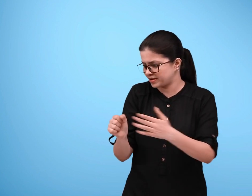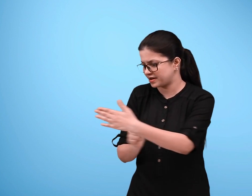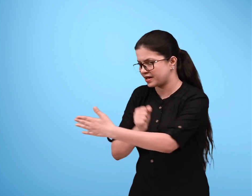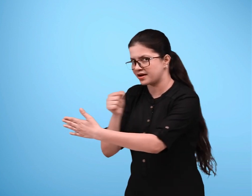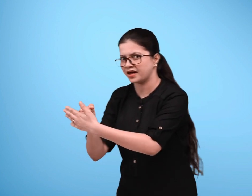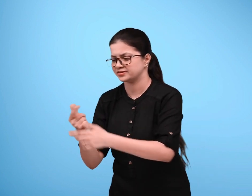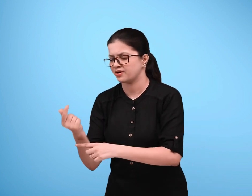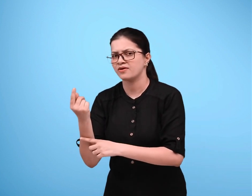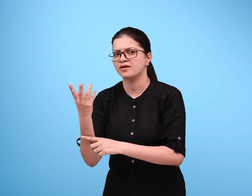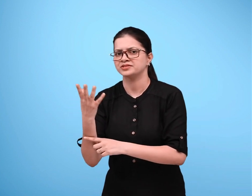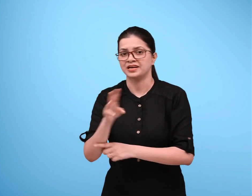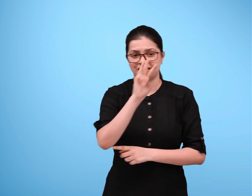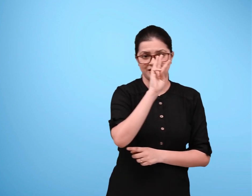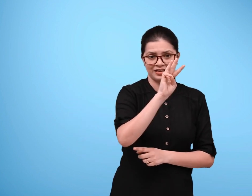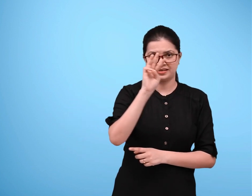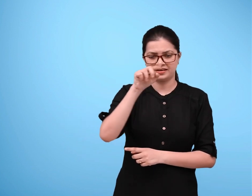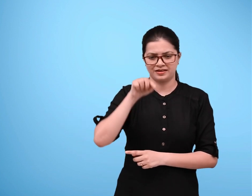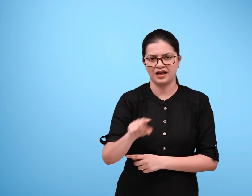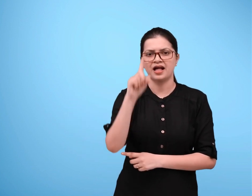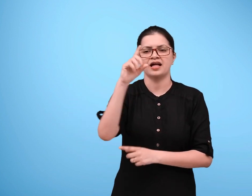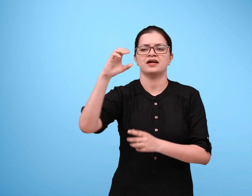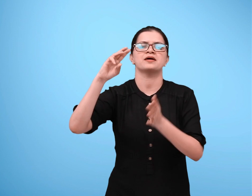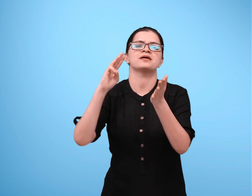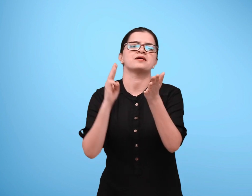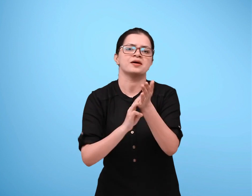and at the other end is 33.1 centimeter.